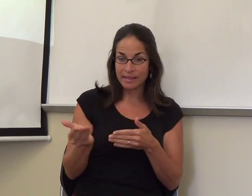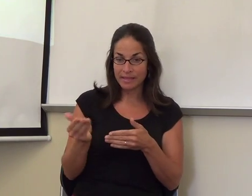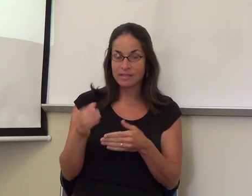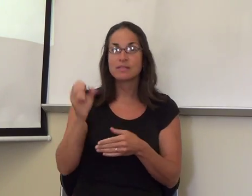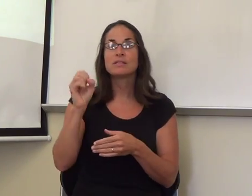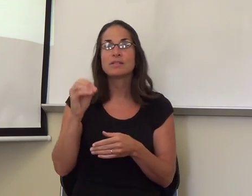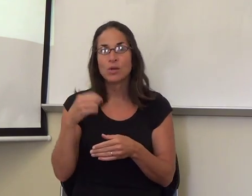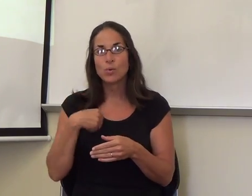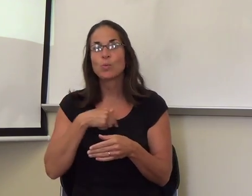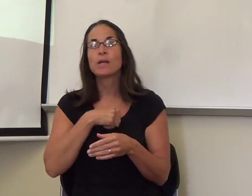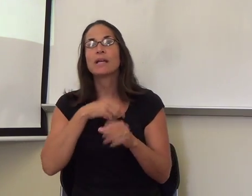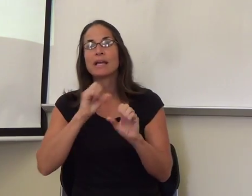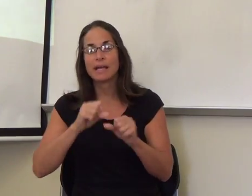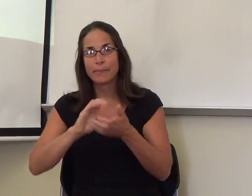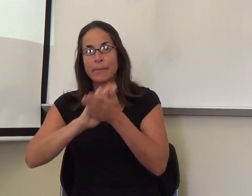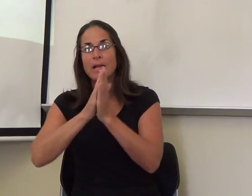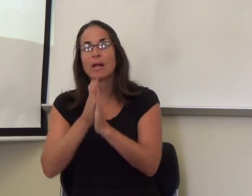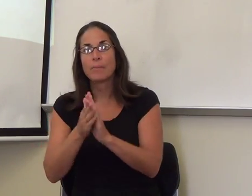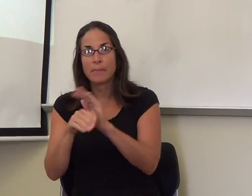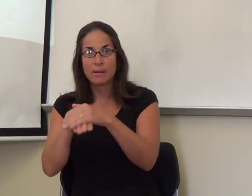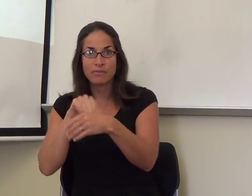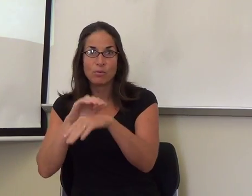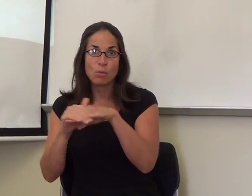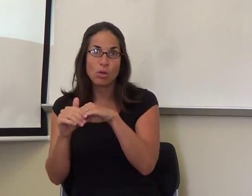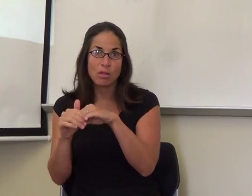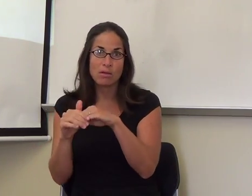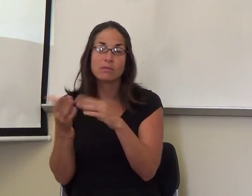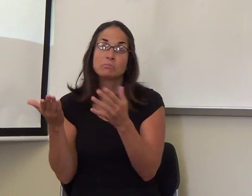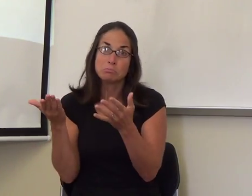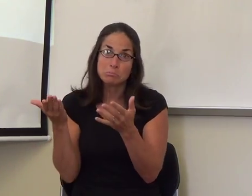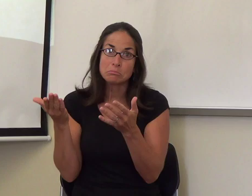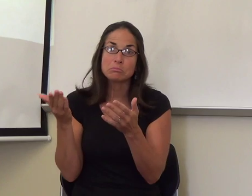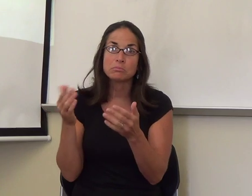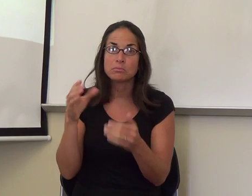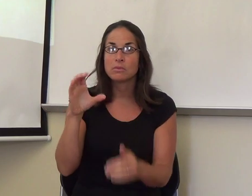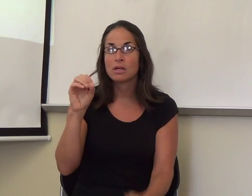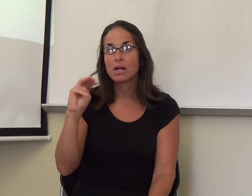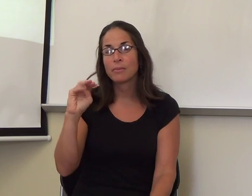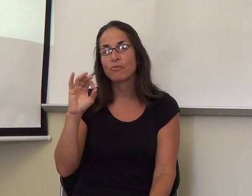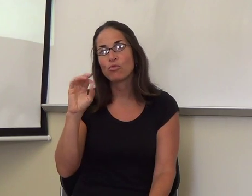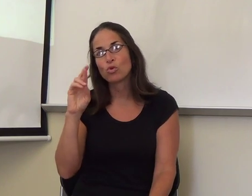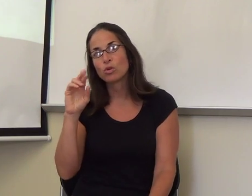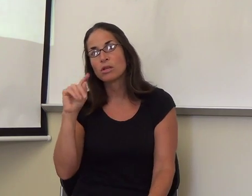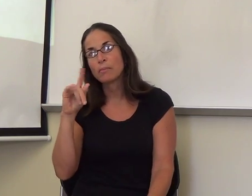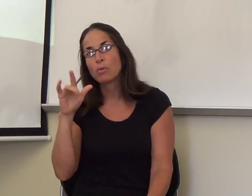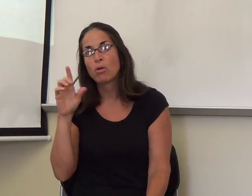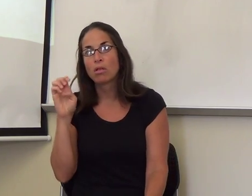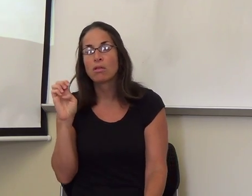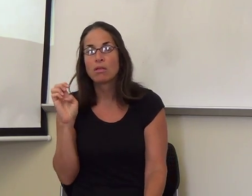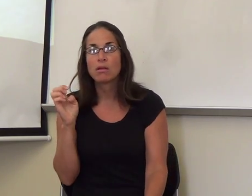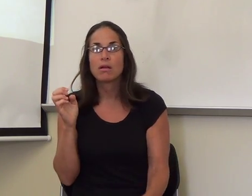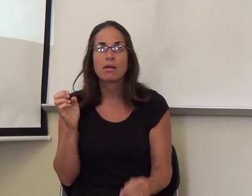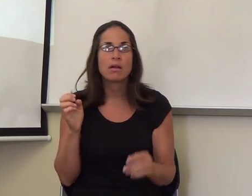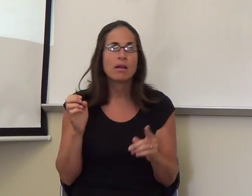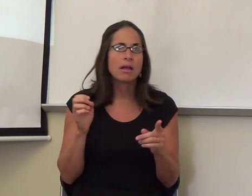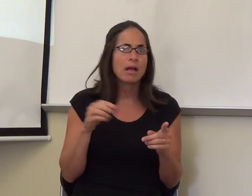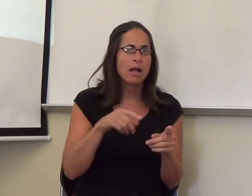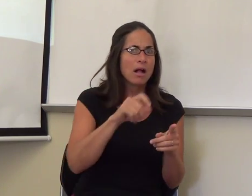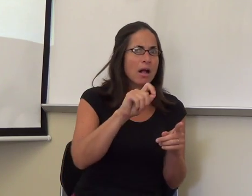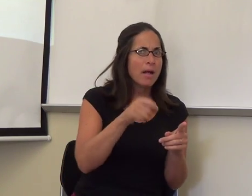comfortable. Also don't use That would work. Oh, so, Okay. so that's all wrong? Oh, I kind of like put a comma and then like try to put So,